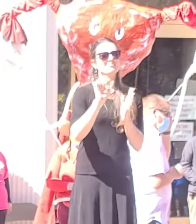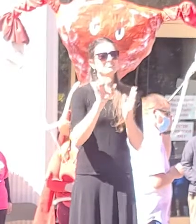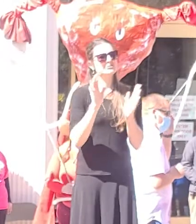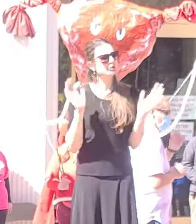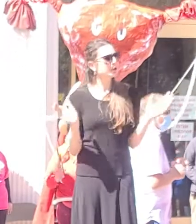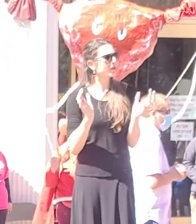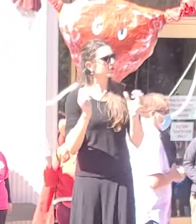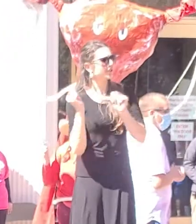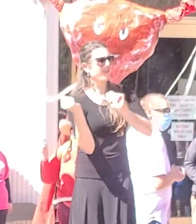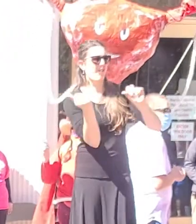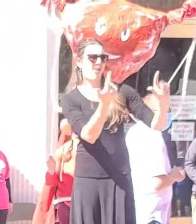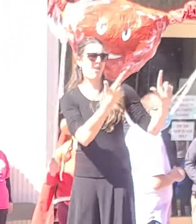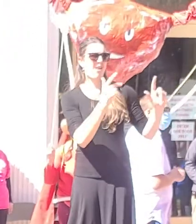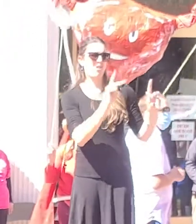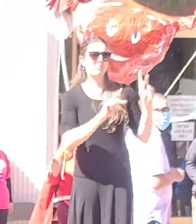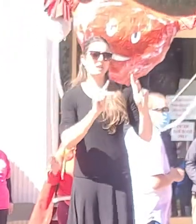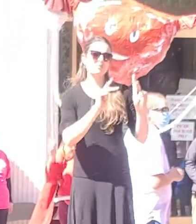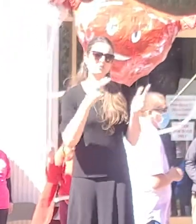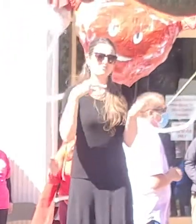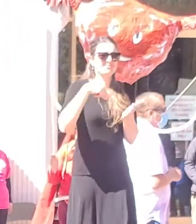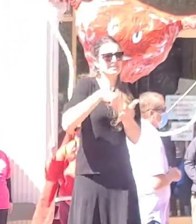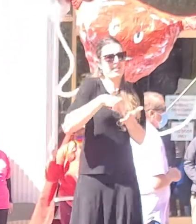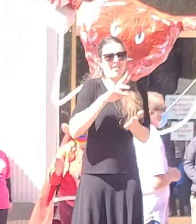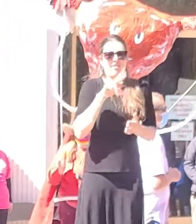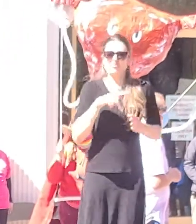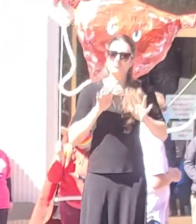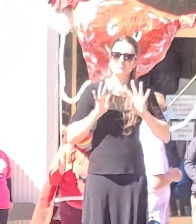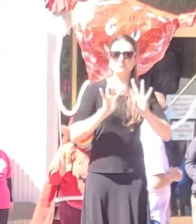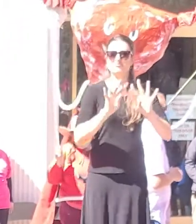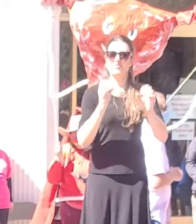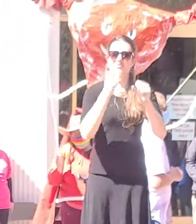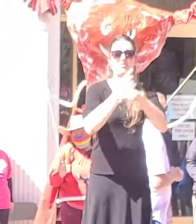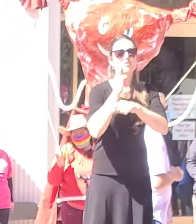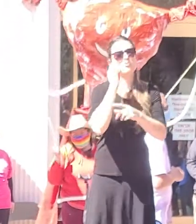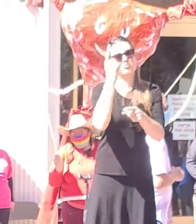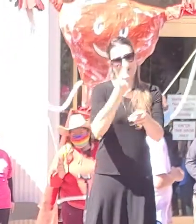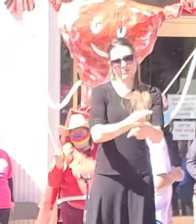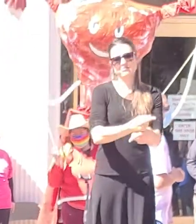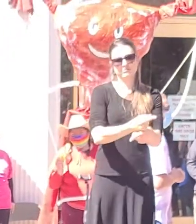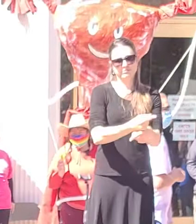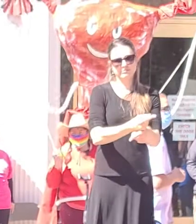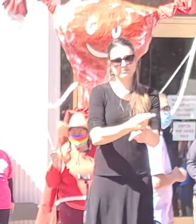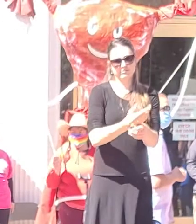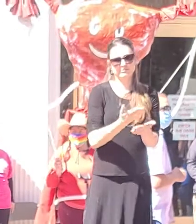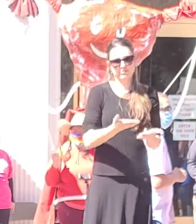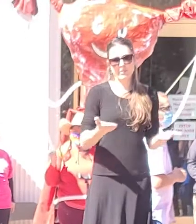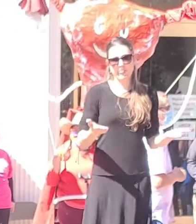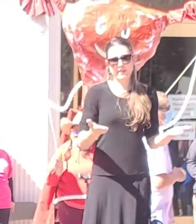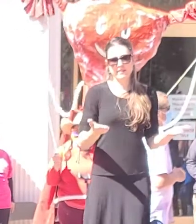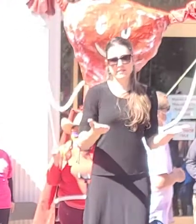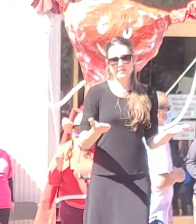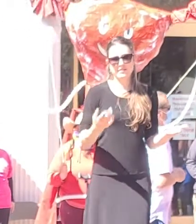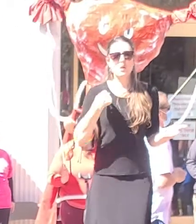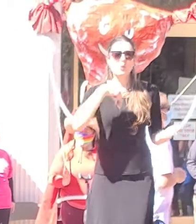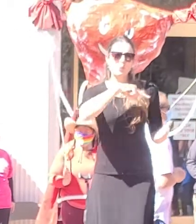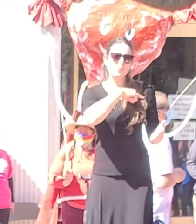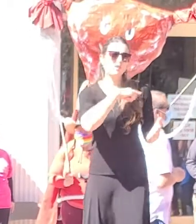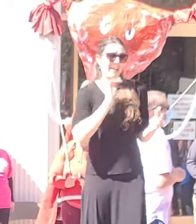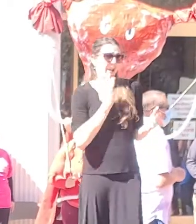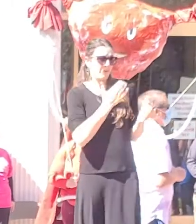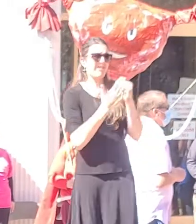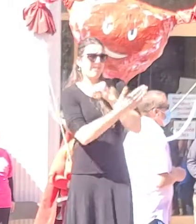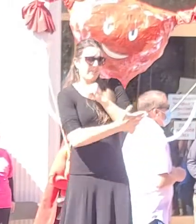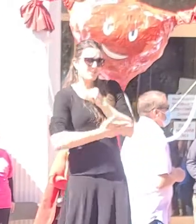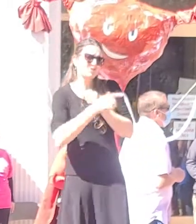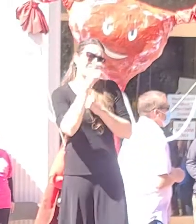what's right. Yes. To stand up right for a country that needs to protect women's access